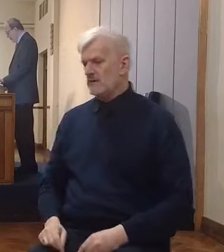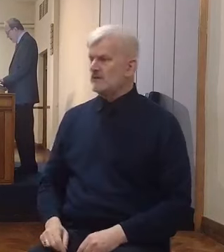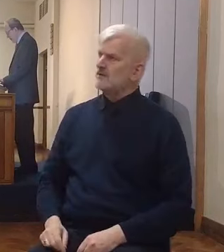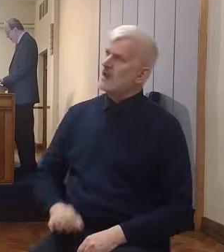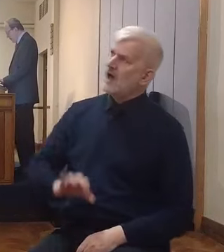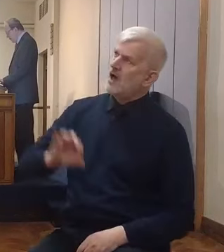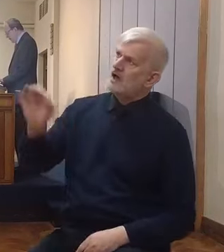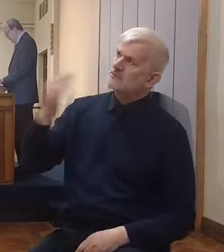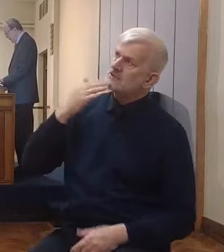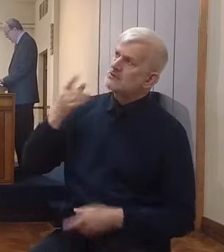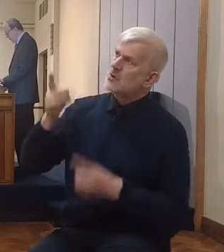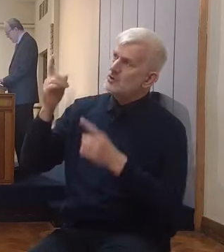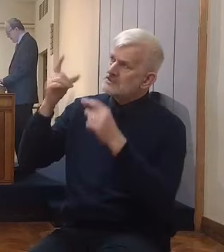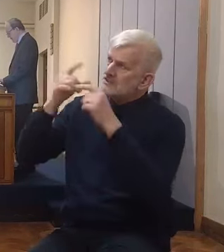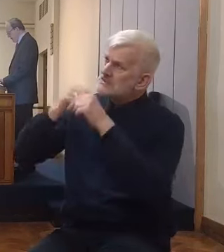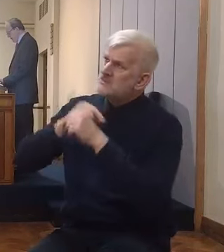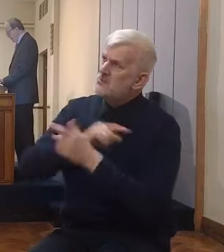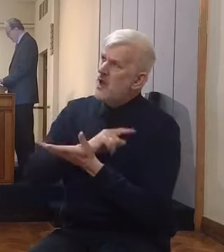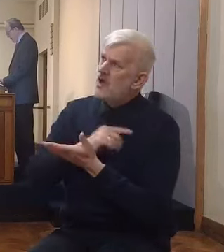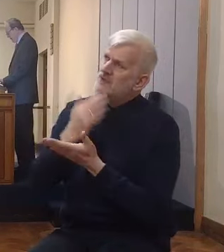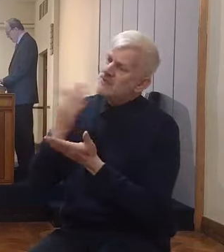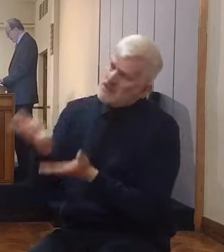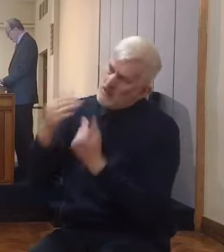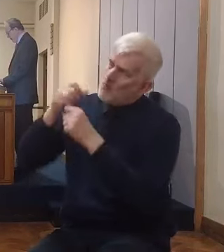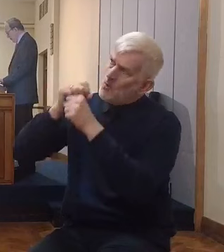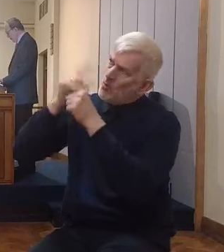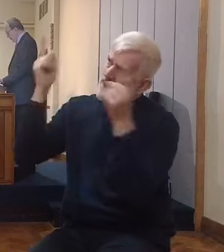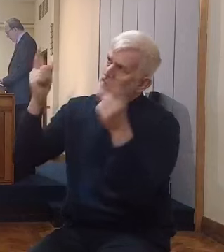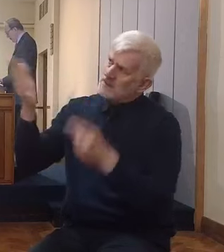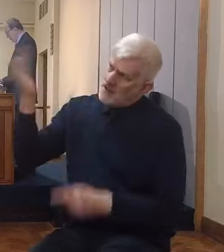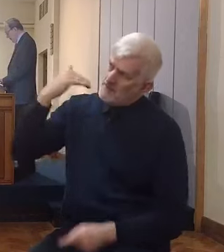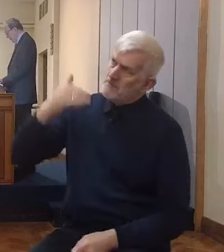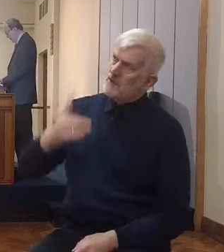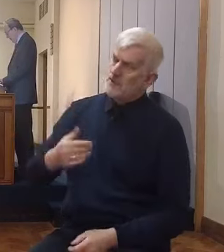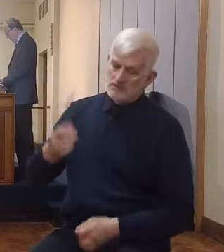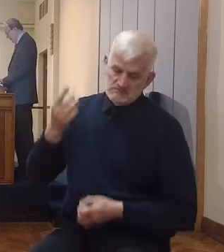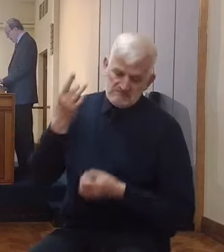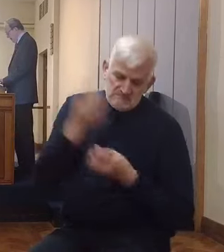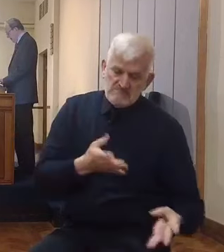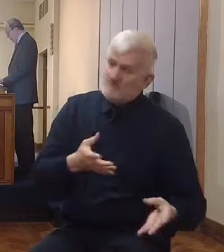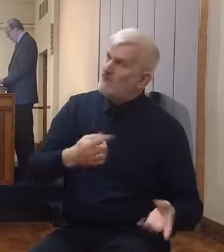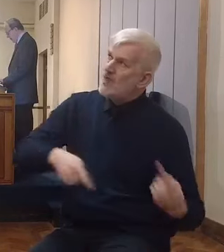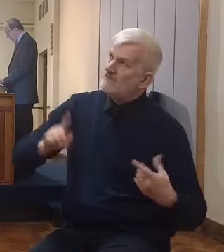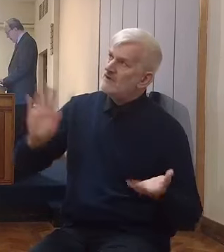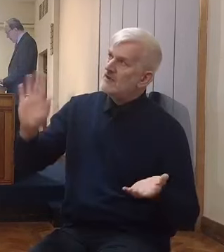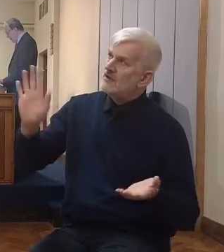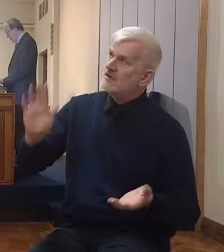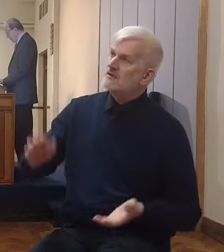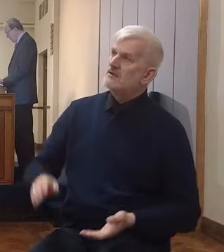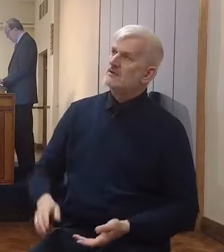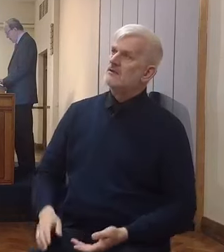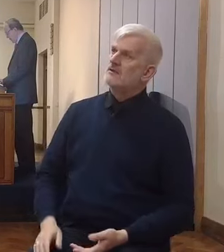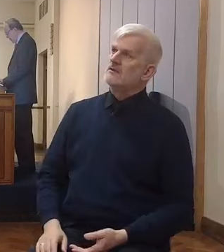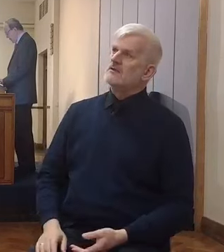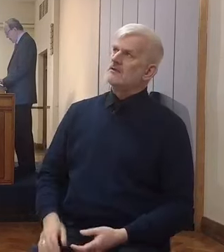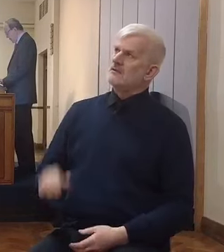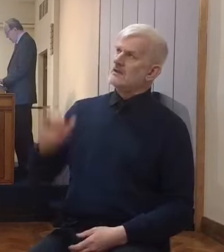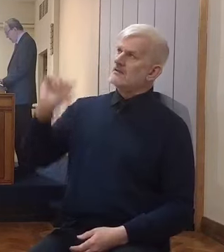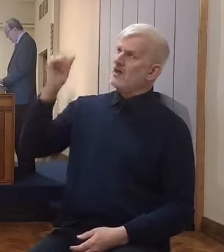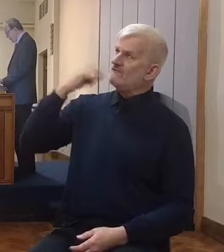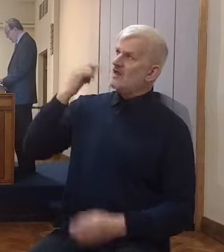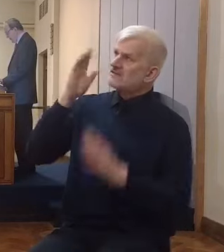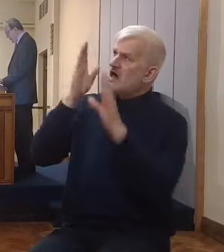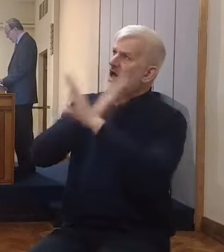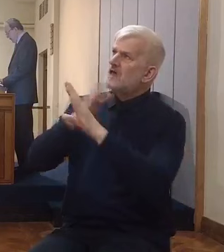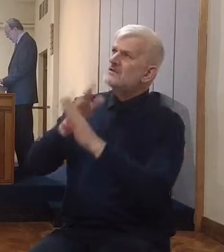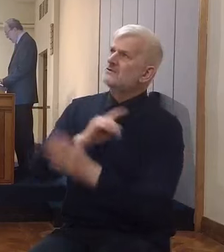Lord? Arise, cast us not off for ever. Wherefore hidest thou thy